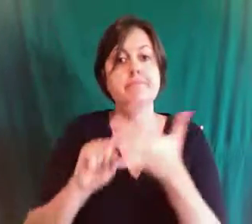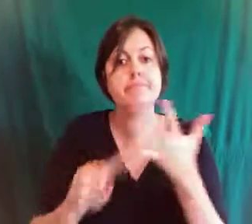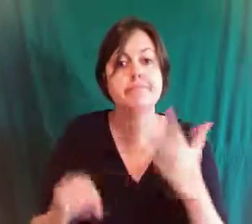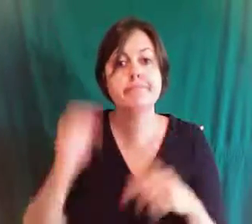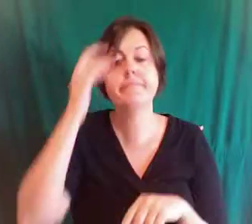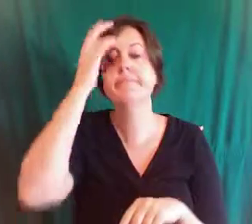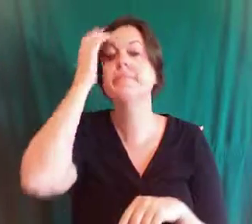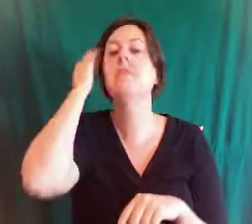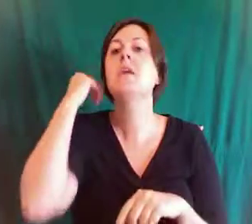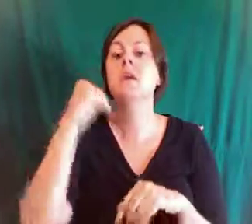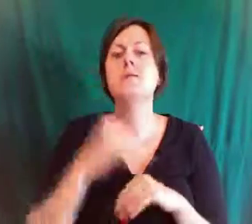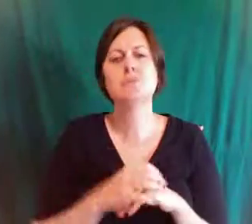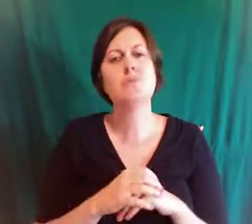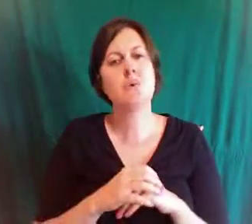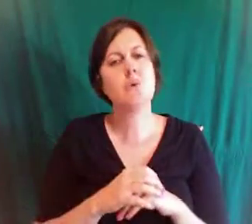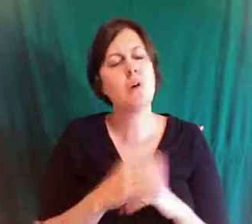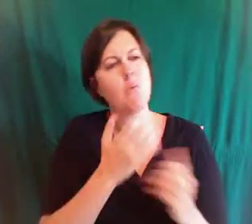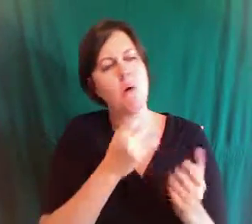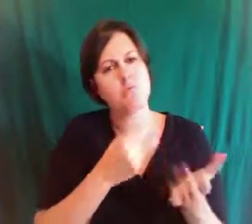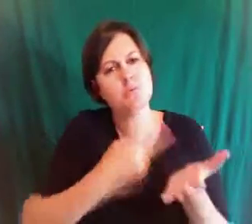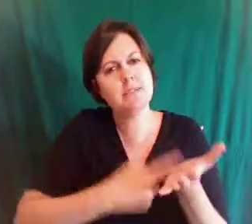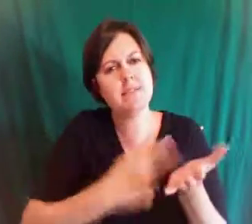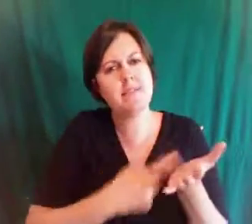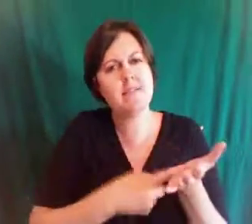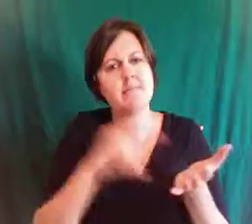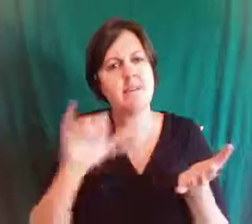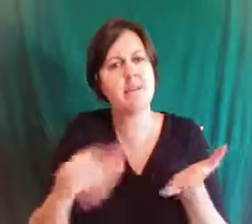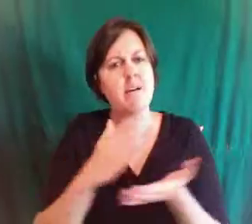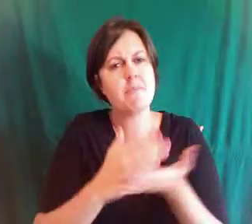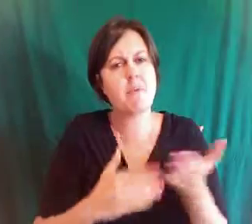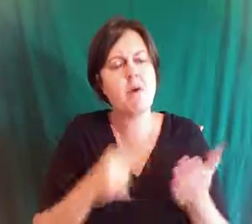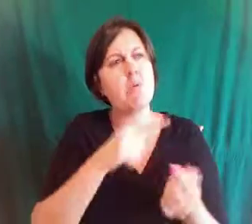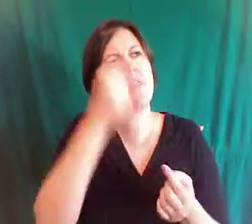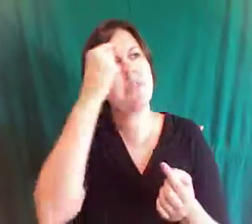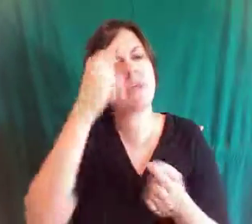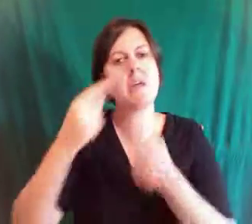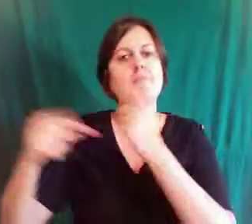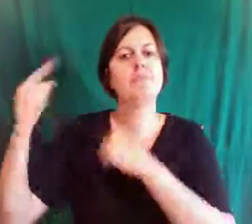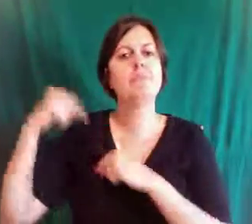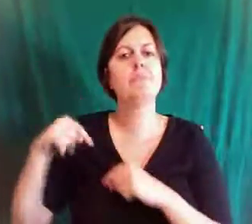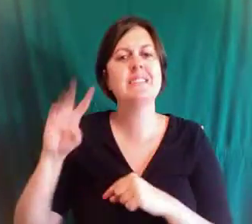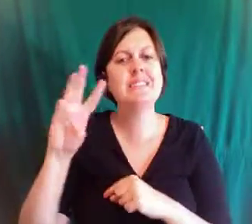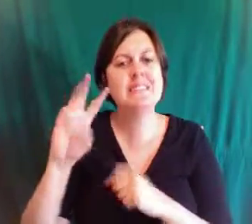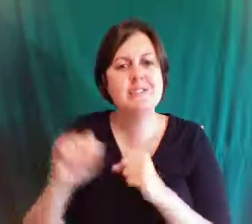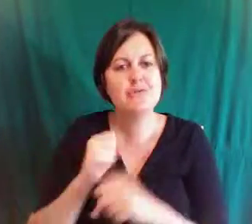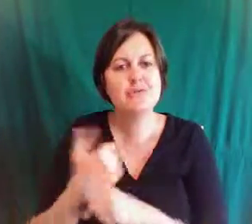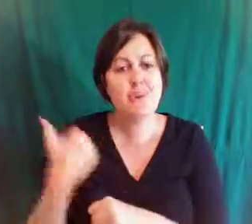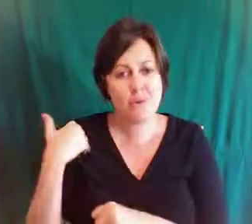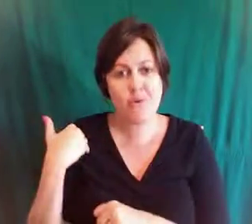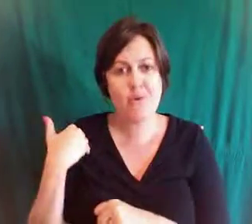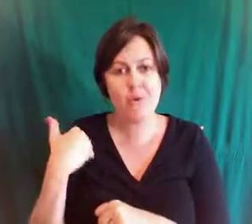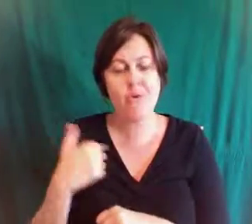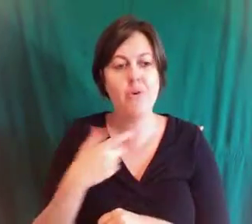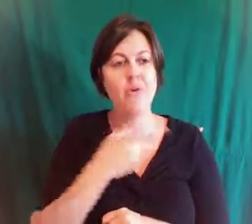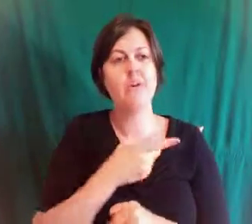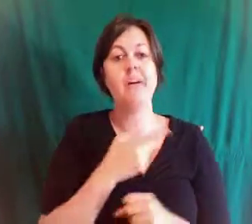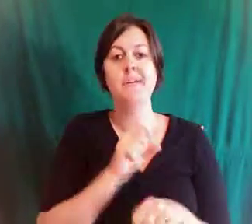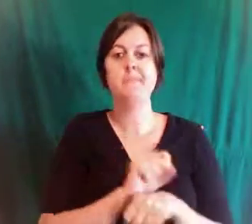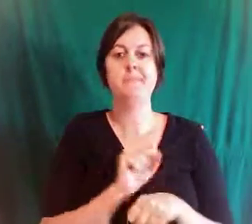about, let's go back 6, 7 years, and let's look at, you're sitting in that seat,